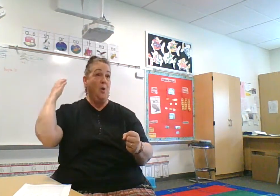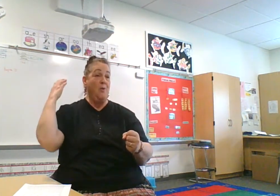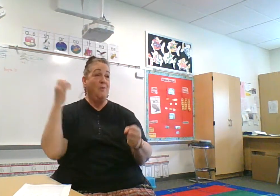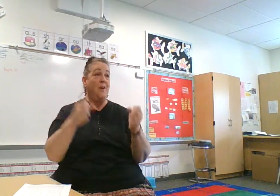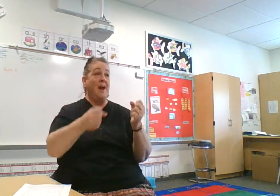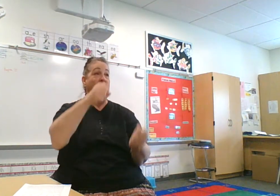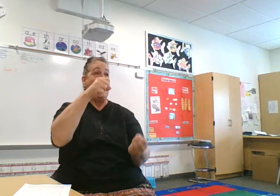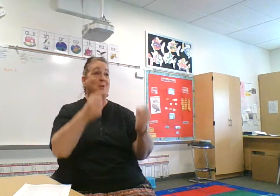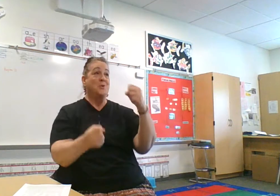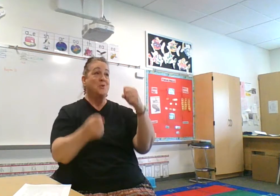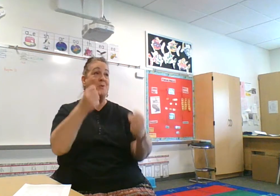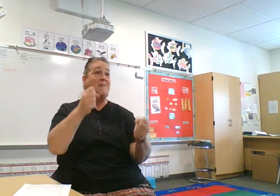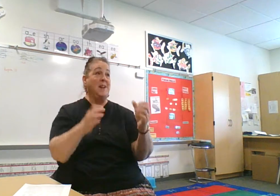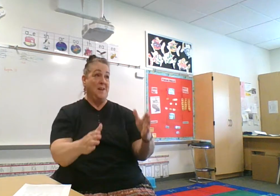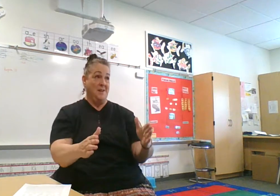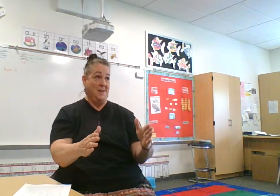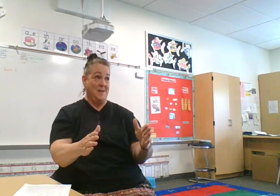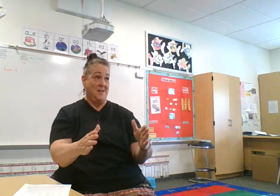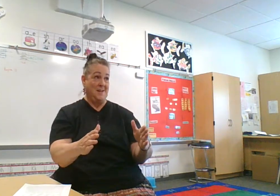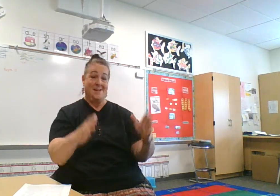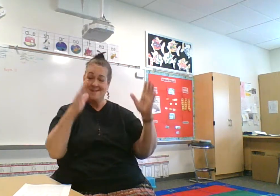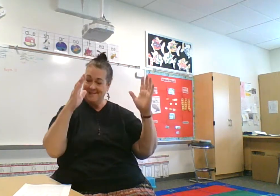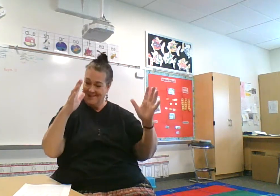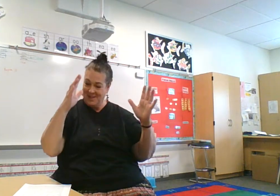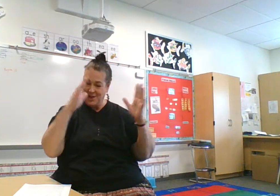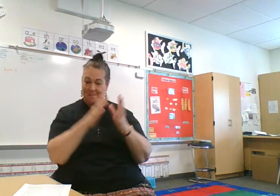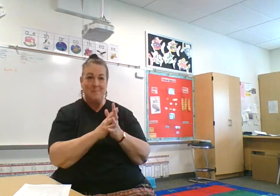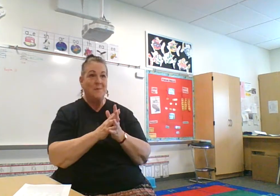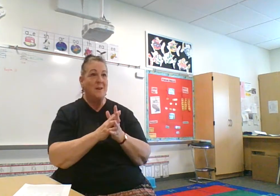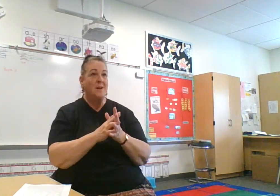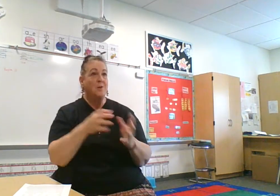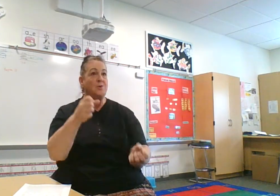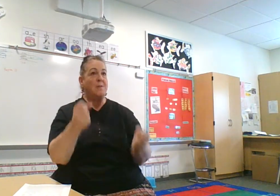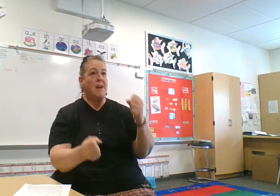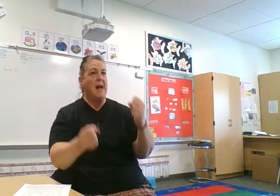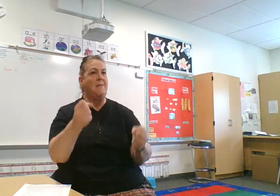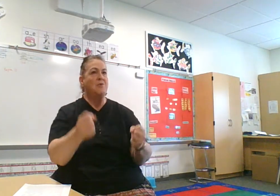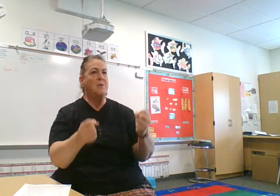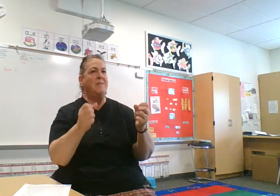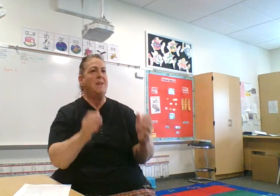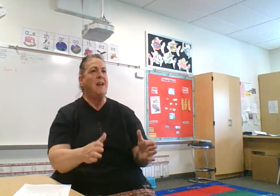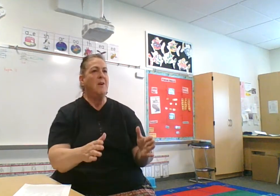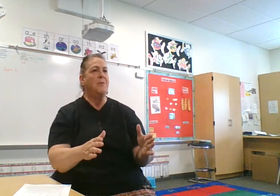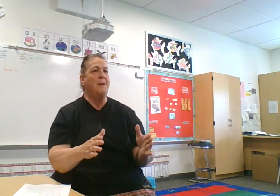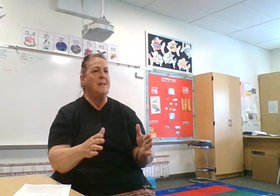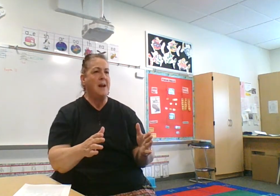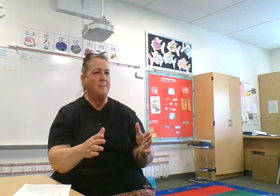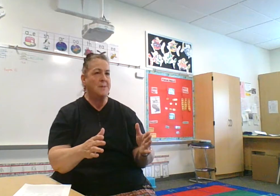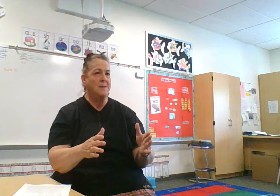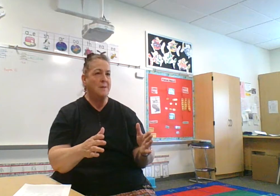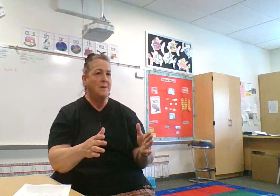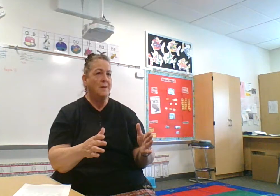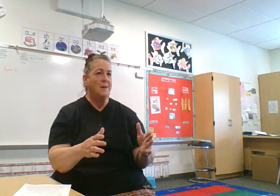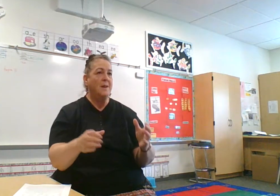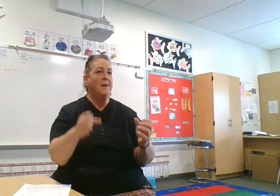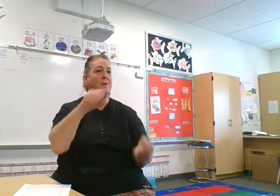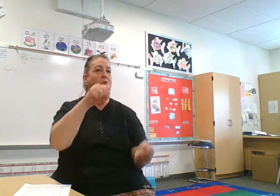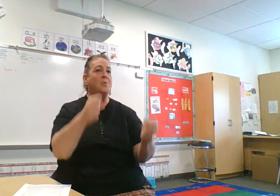drove, and driven. Do what? Good job. Driven. I have driven there 3 times. Driven.